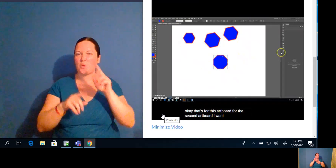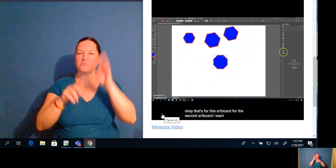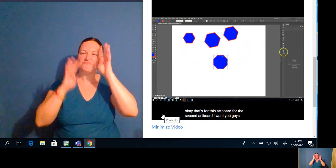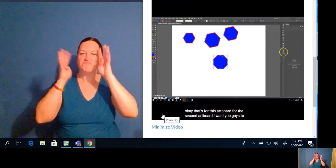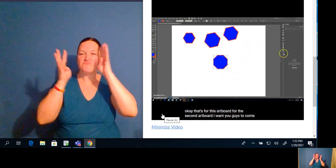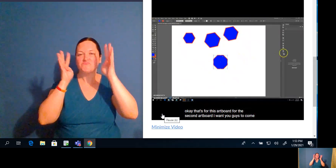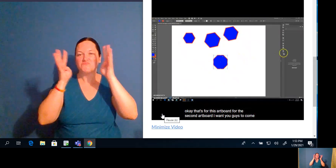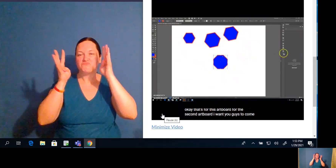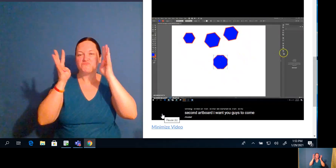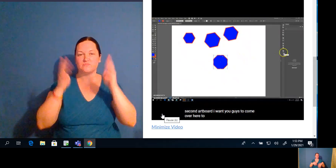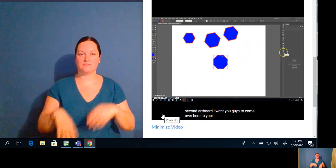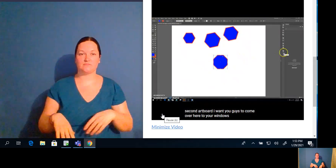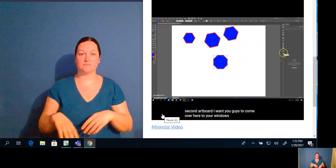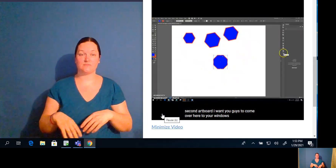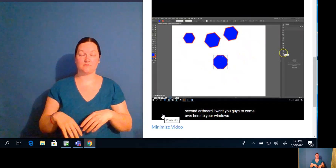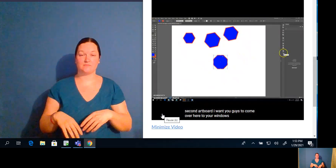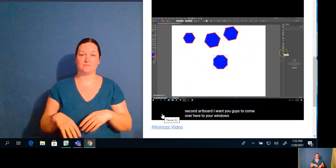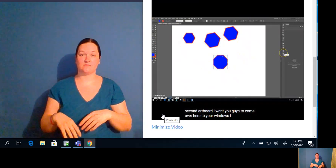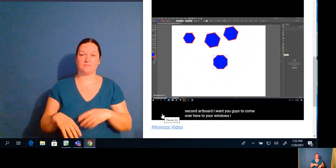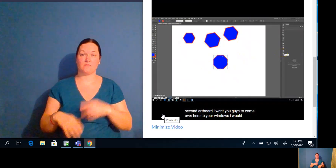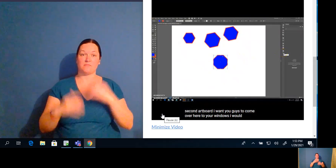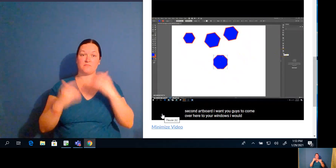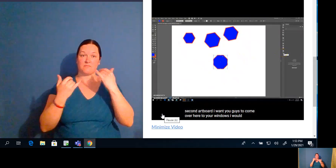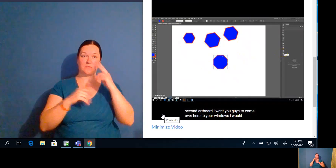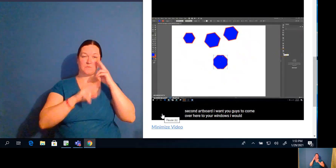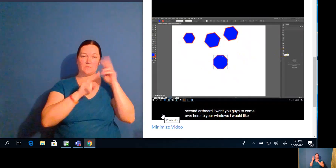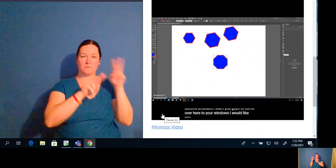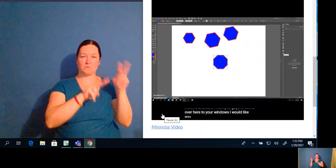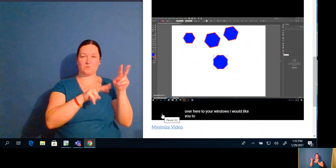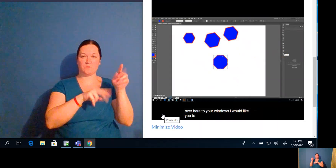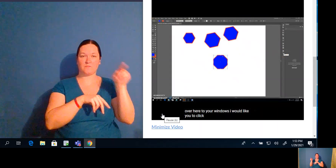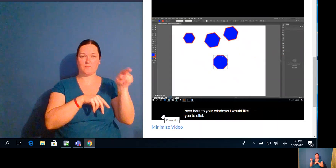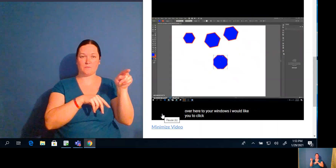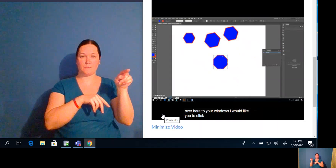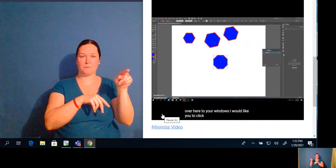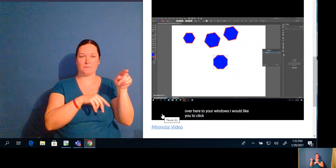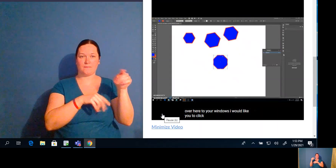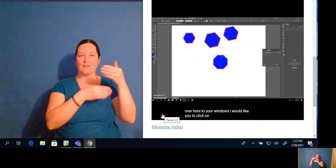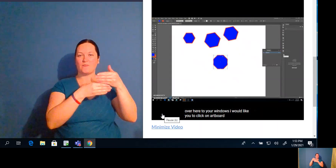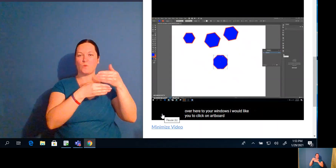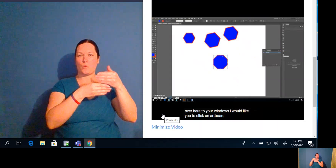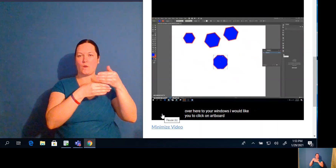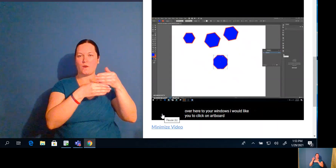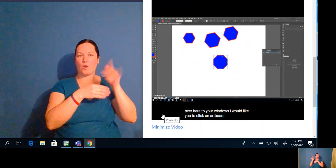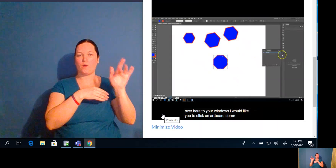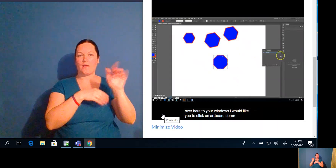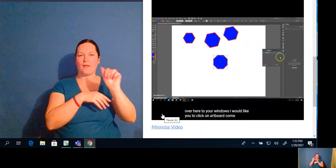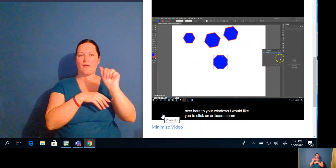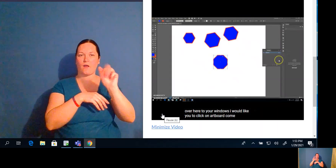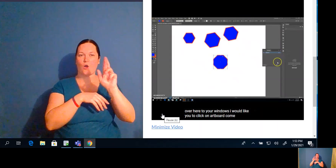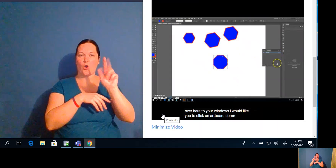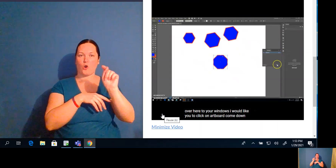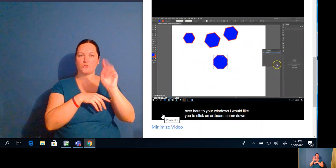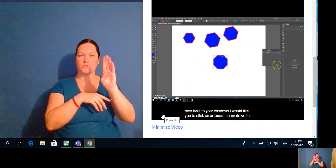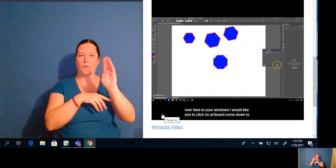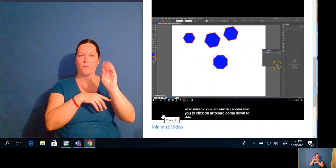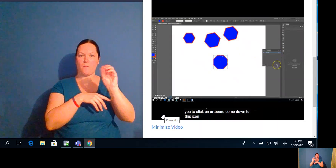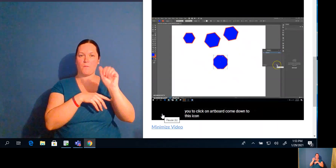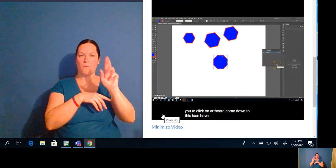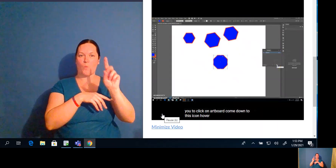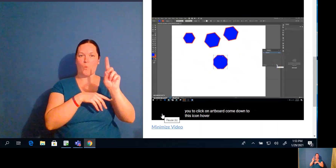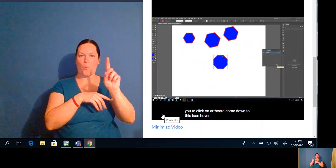second artboard, I want you guys to come over here to your windows. I would like you to click on artboard,